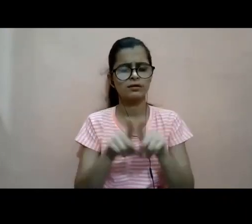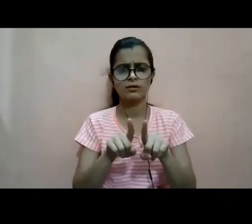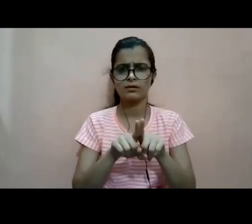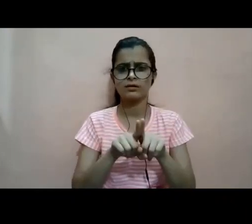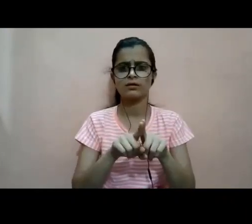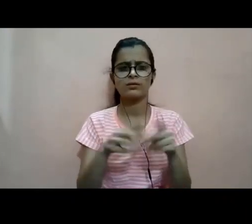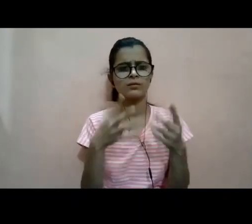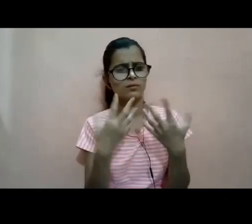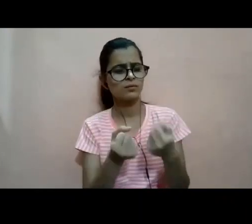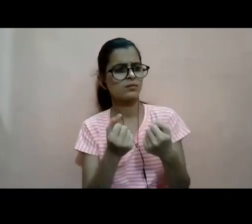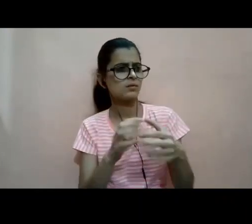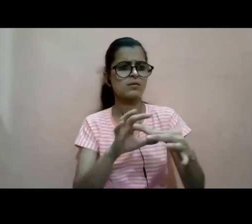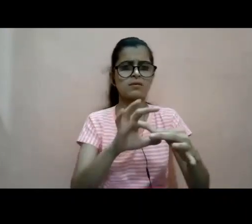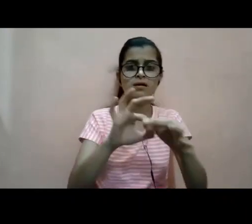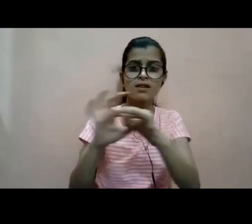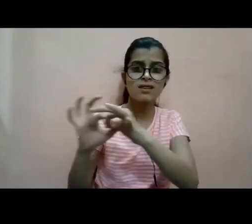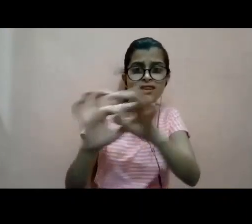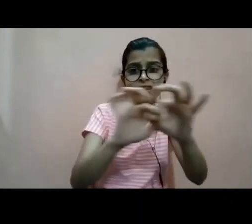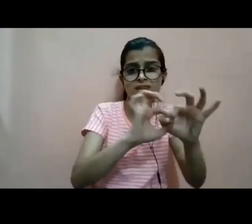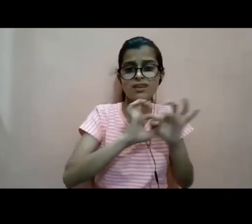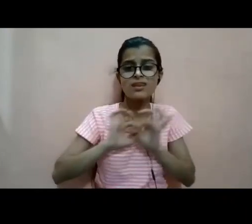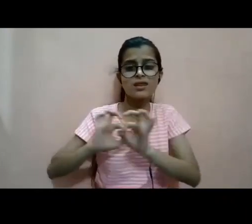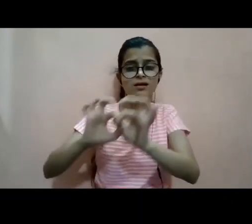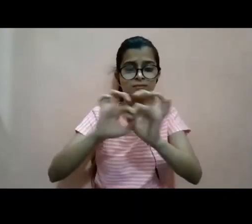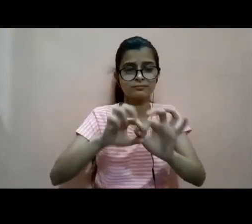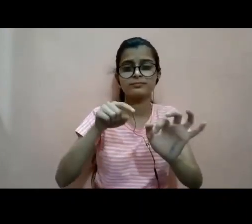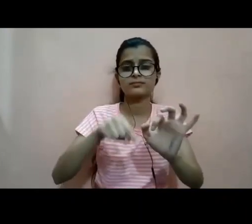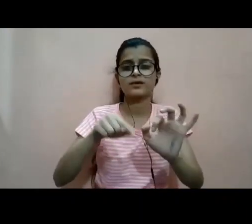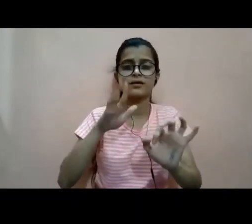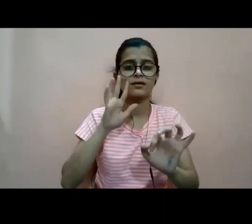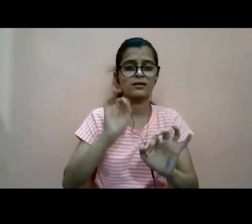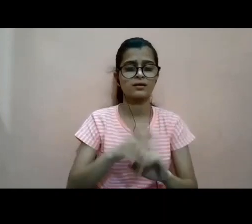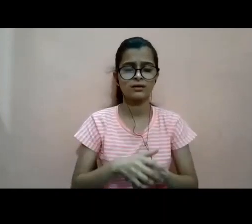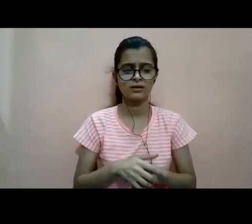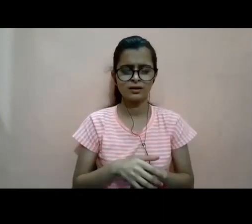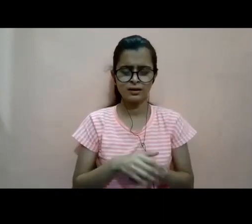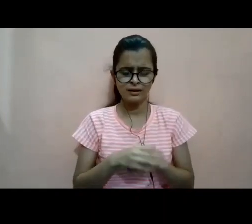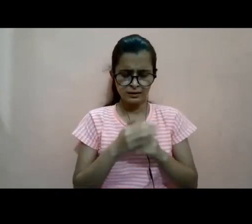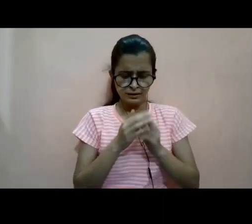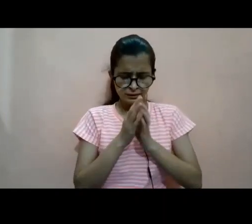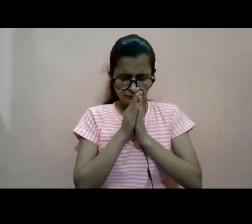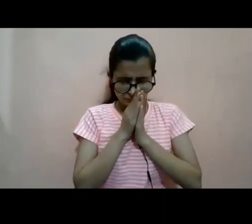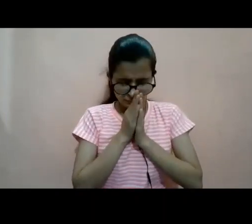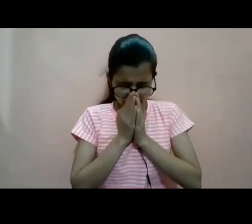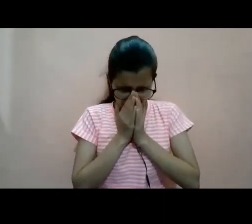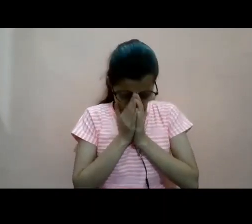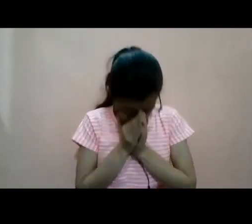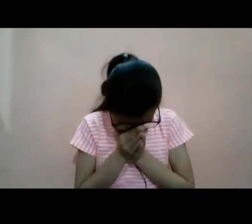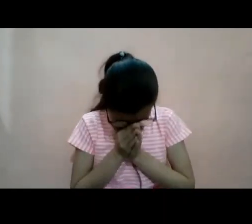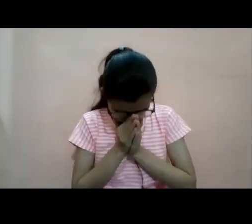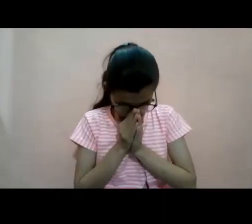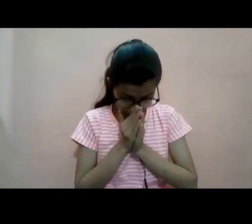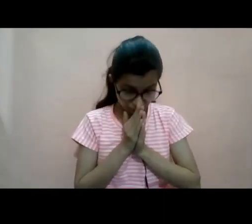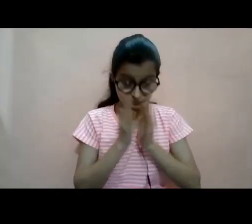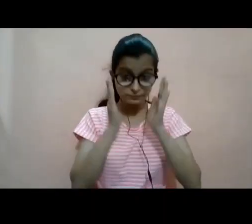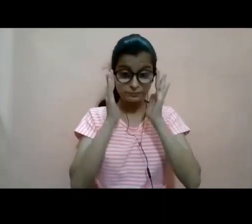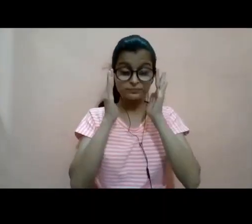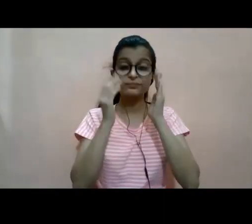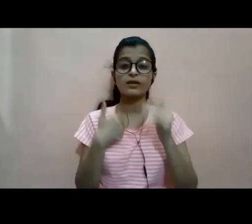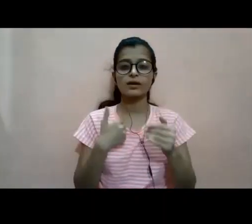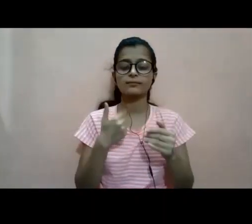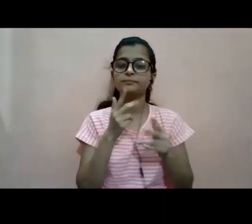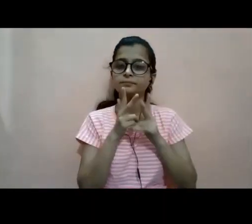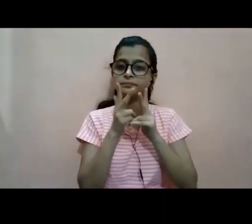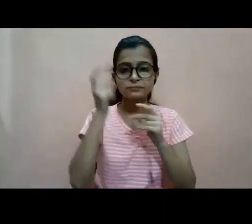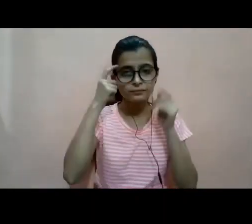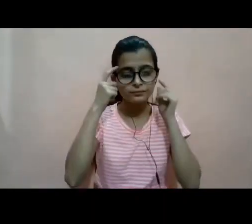world. This is extremely interesting, and I know we have a time limit, but I want to take two more